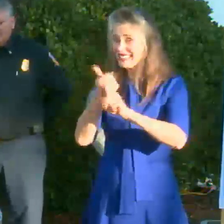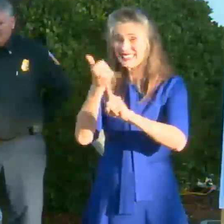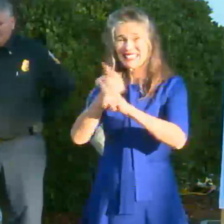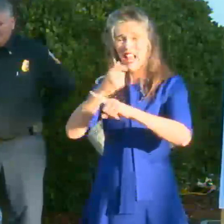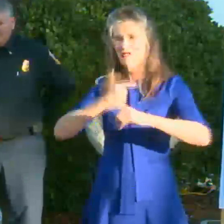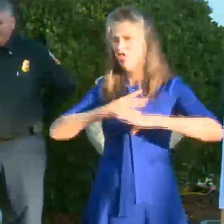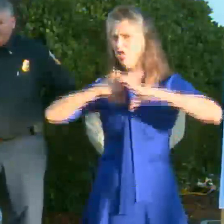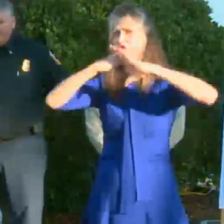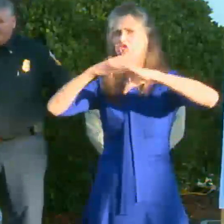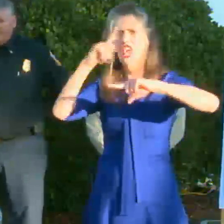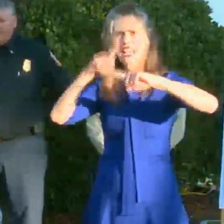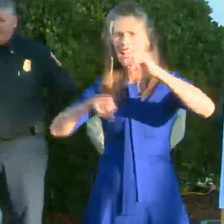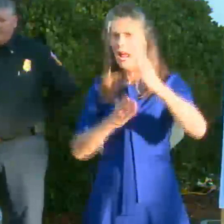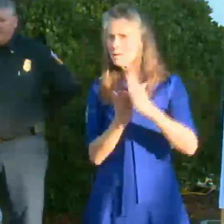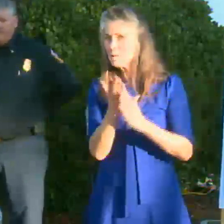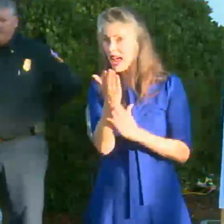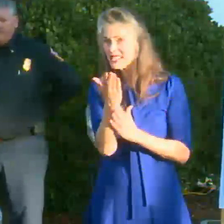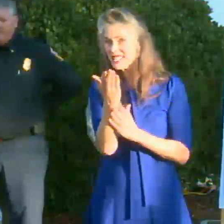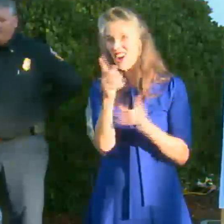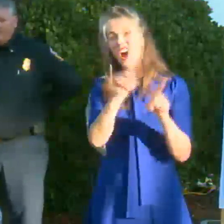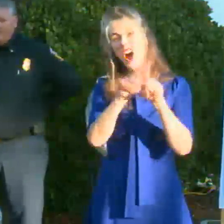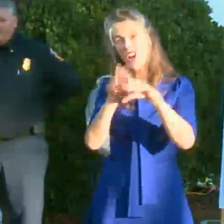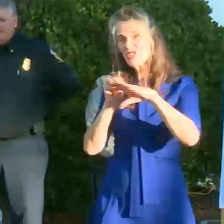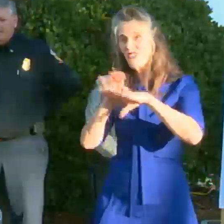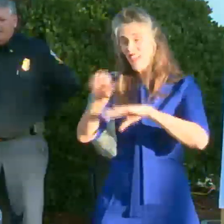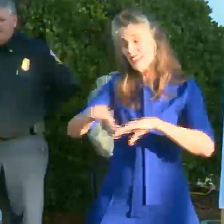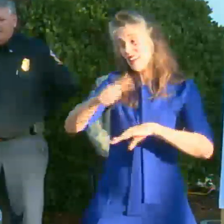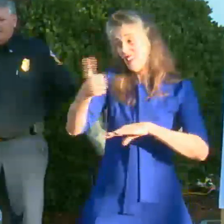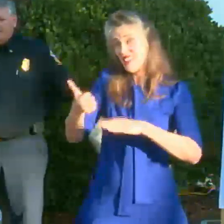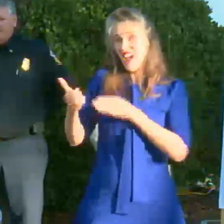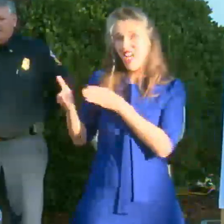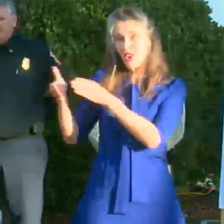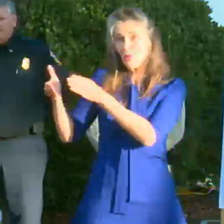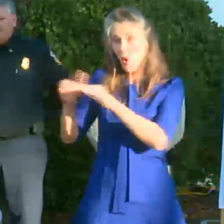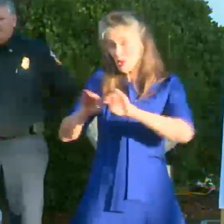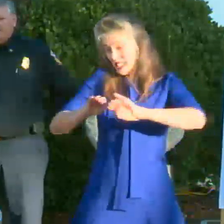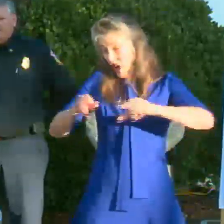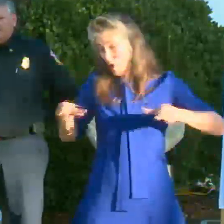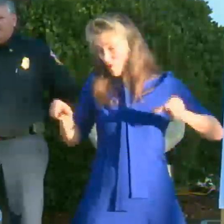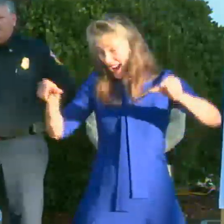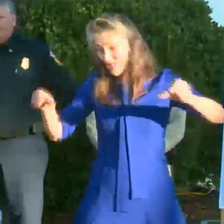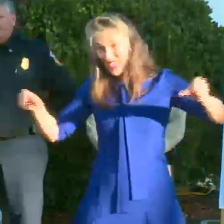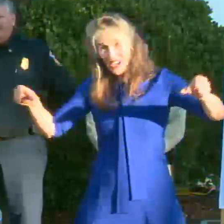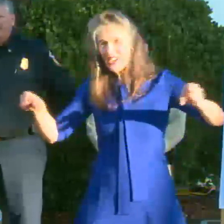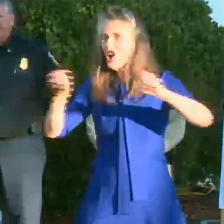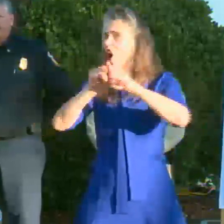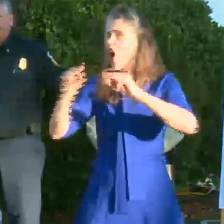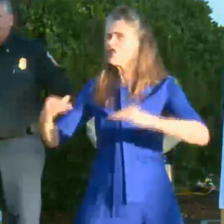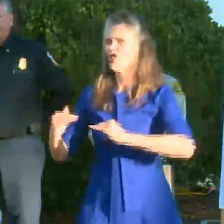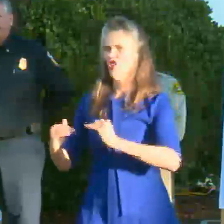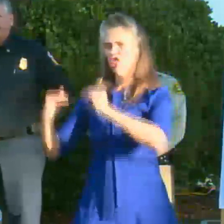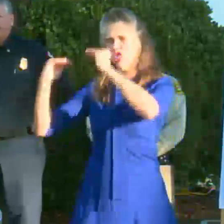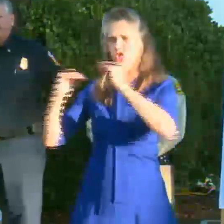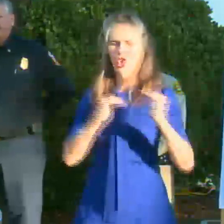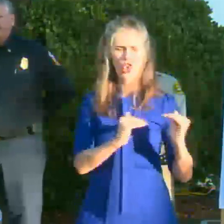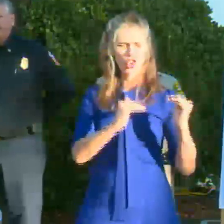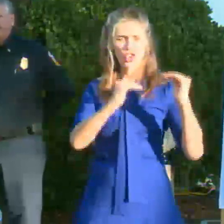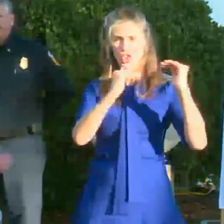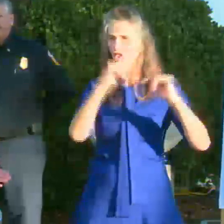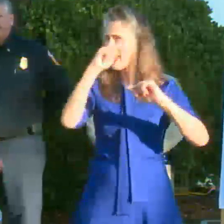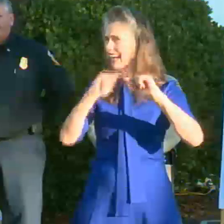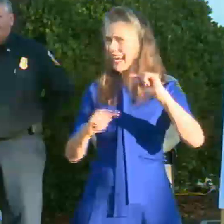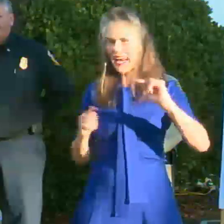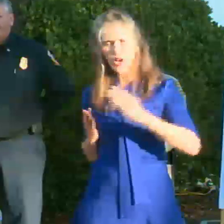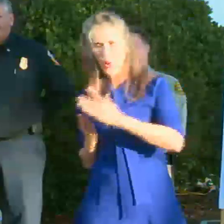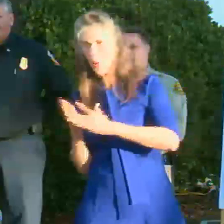impassable. Crews are working day and night to clear the roadways, and as soon as we can get an alternate route